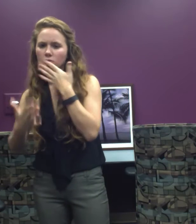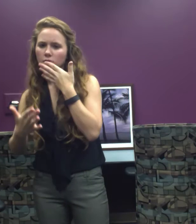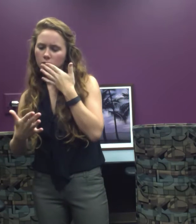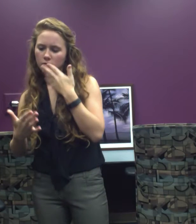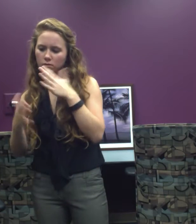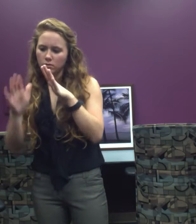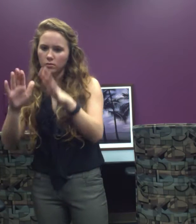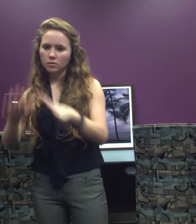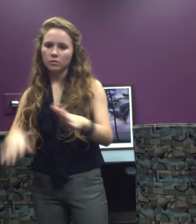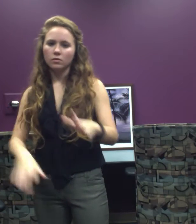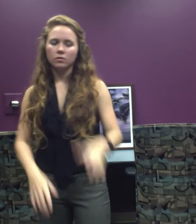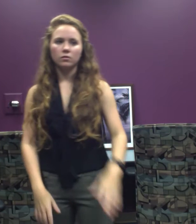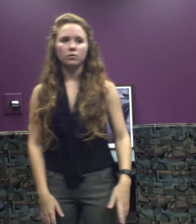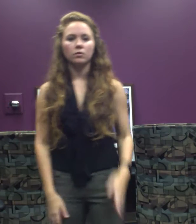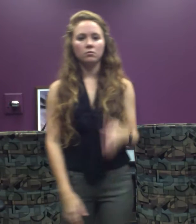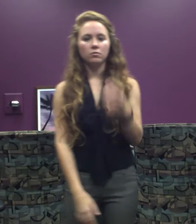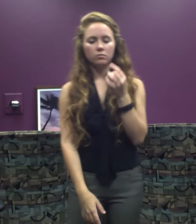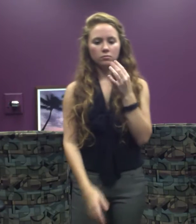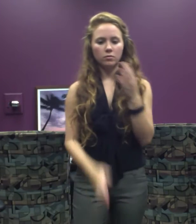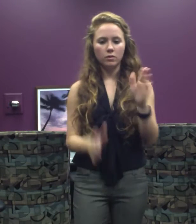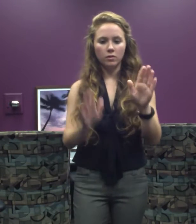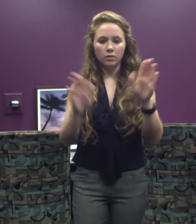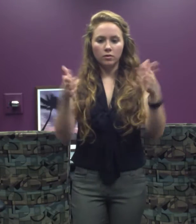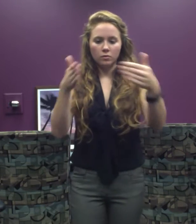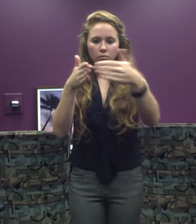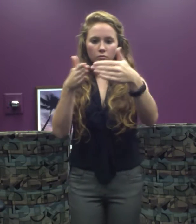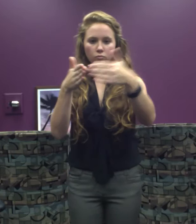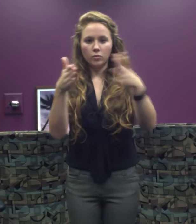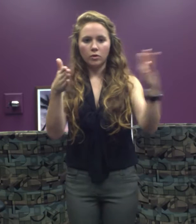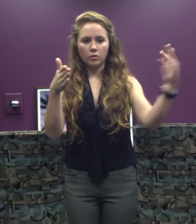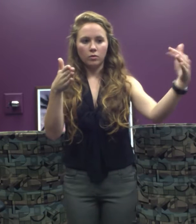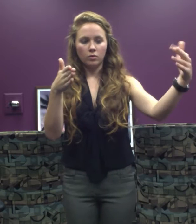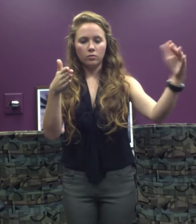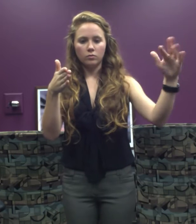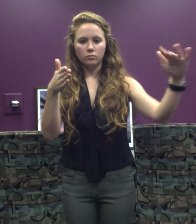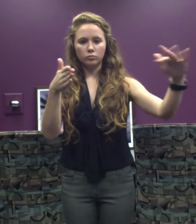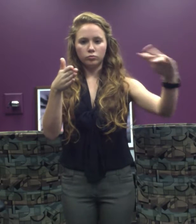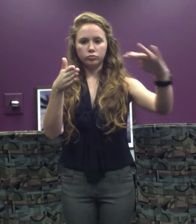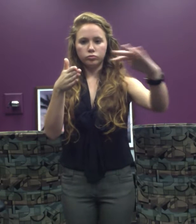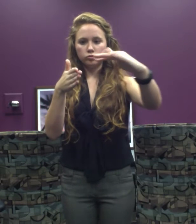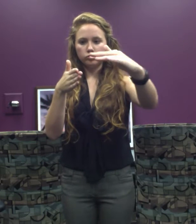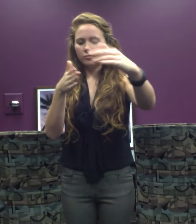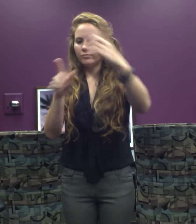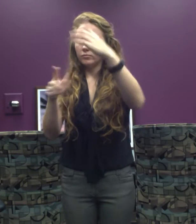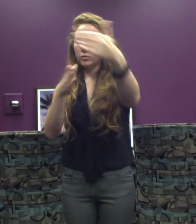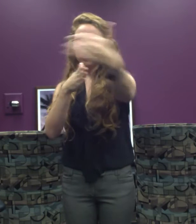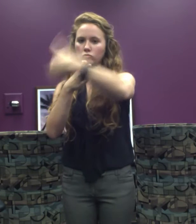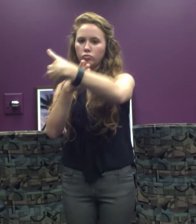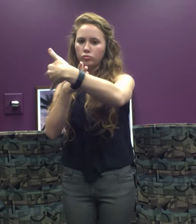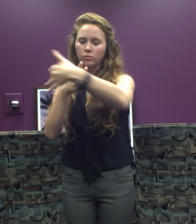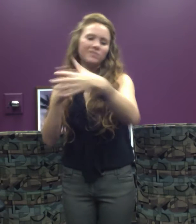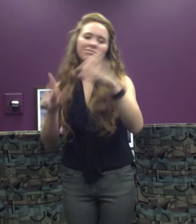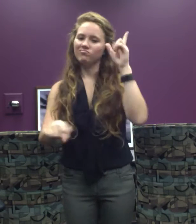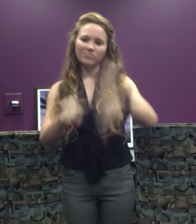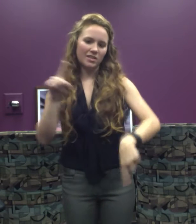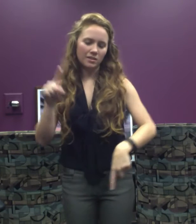why, if any of you have ever been in a photographic dark room, sometimes they don't use doors, they just have hallways that